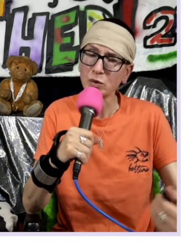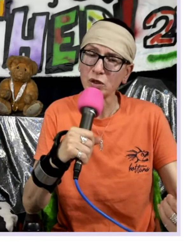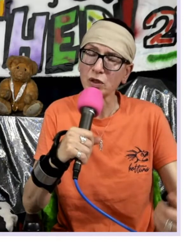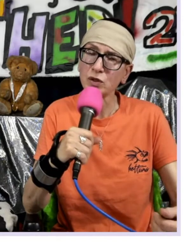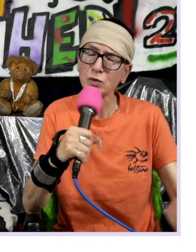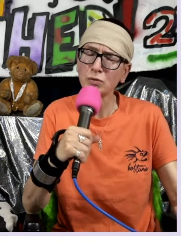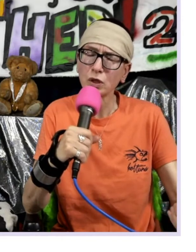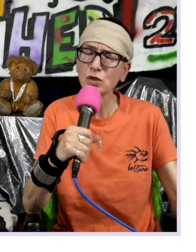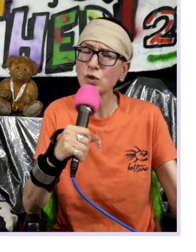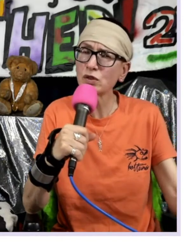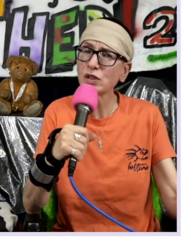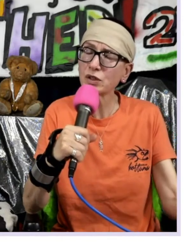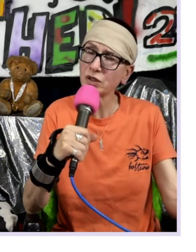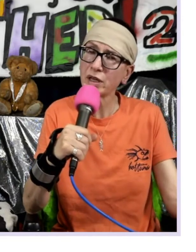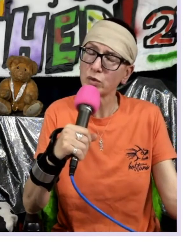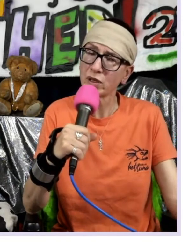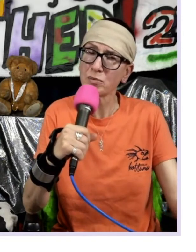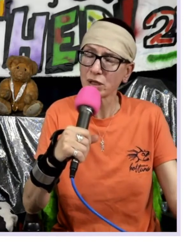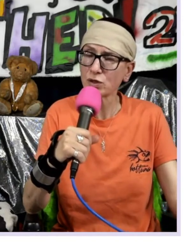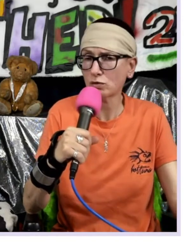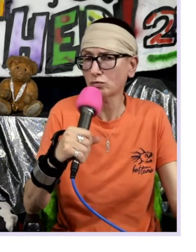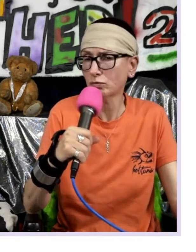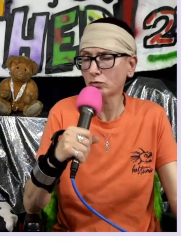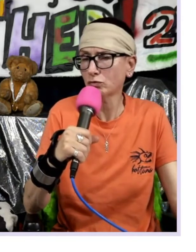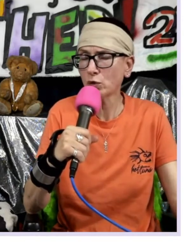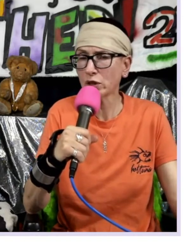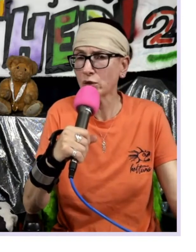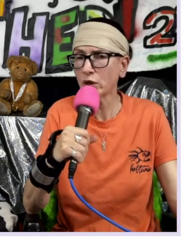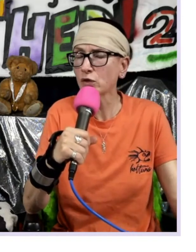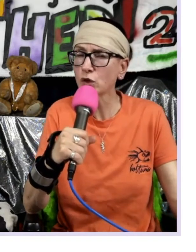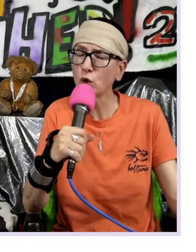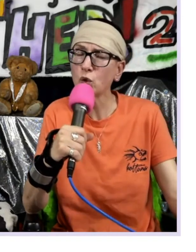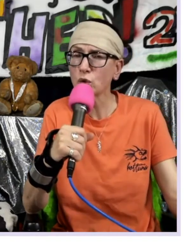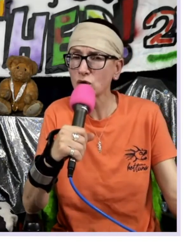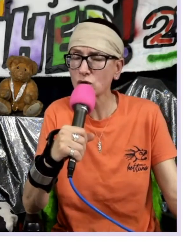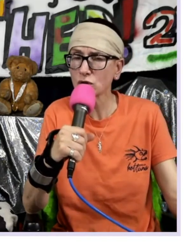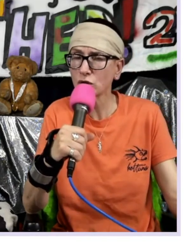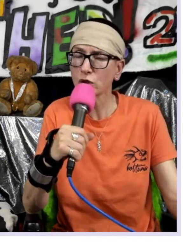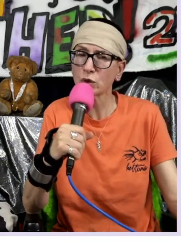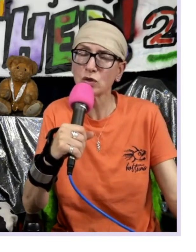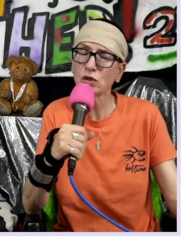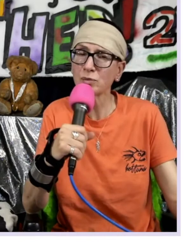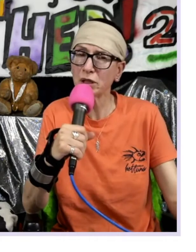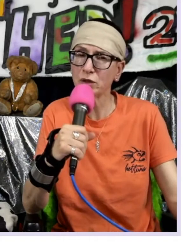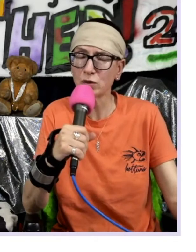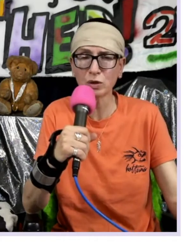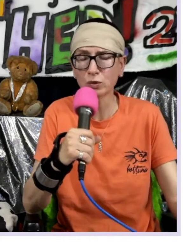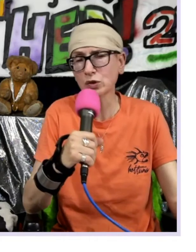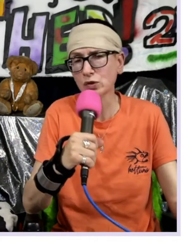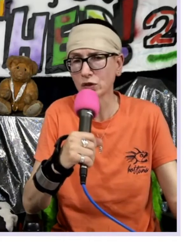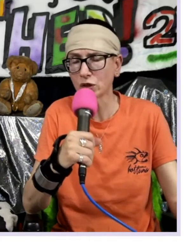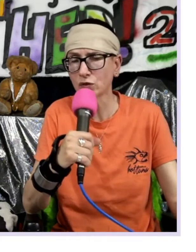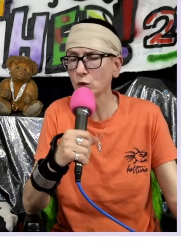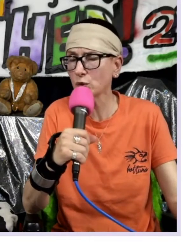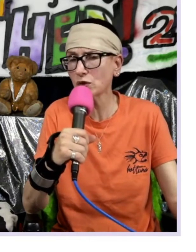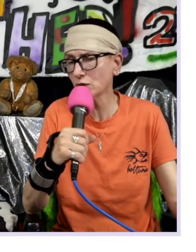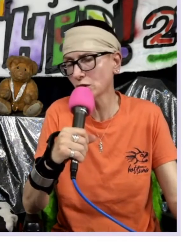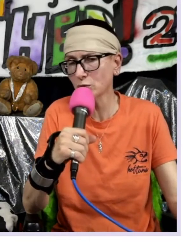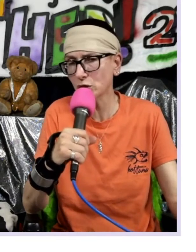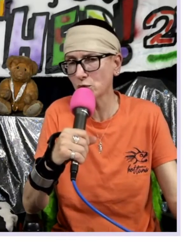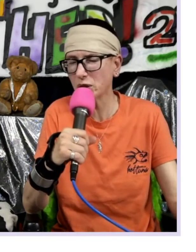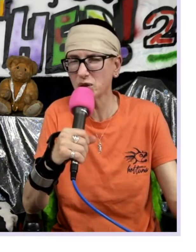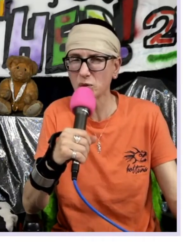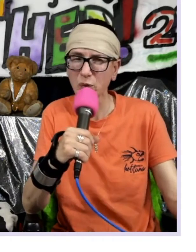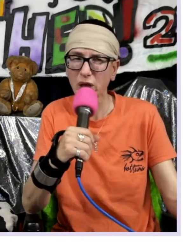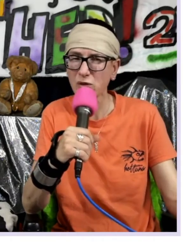to be as good as it can get without mass rollout. And of course, once you get millions of people using it, of course there's going to